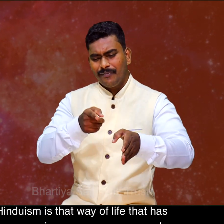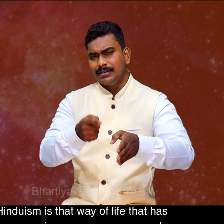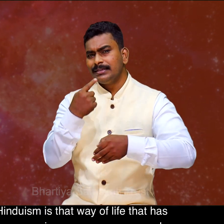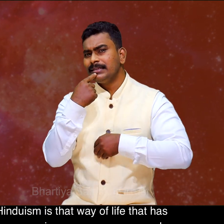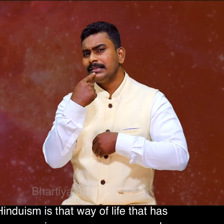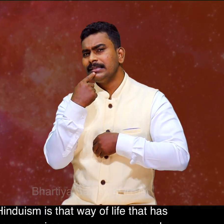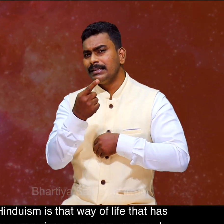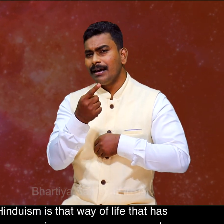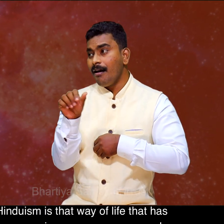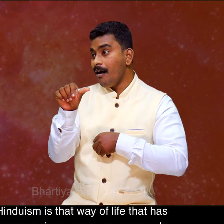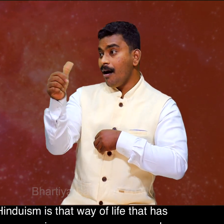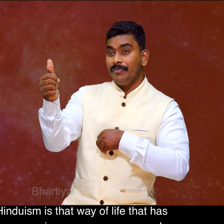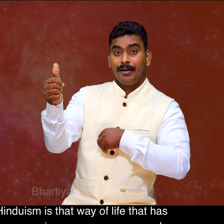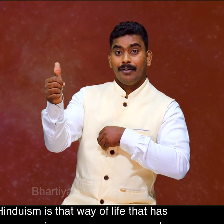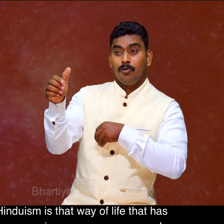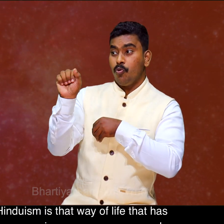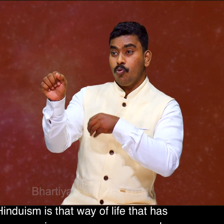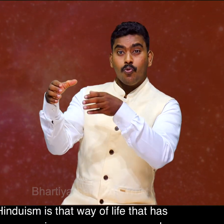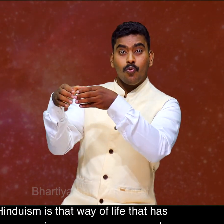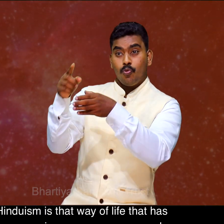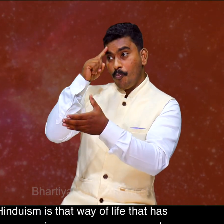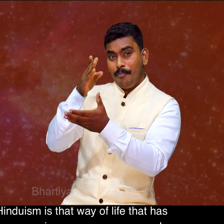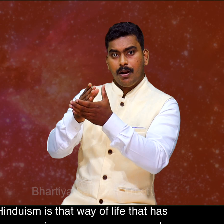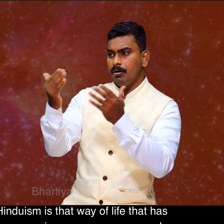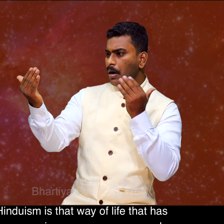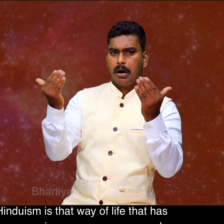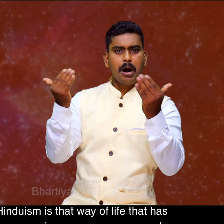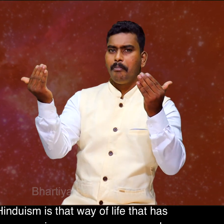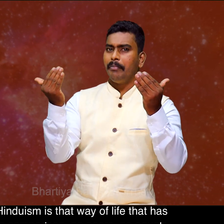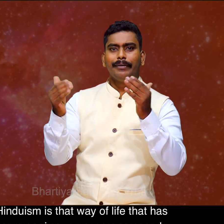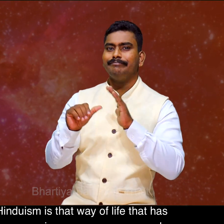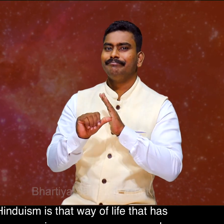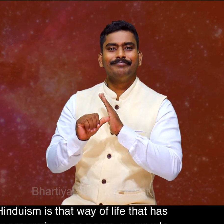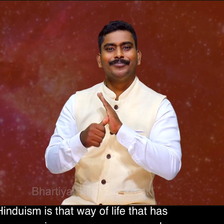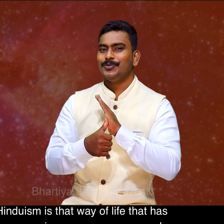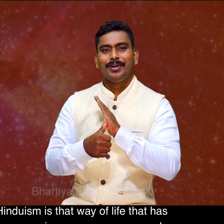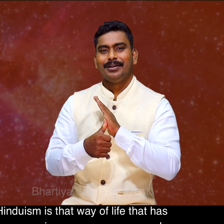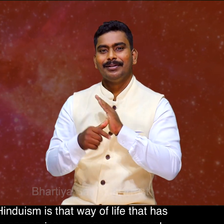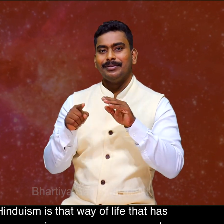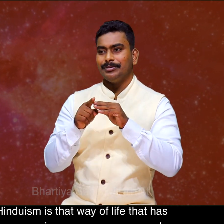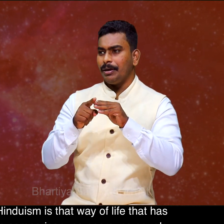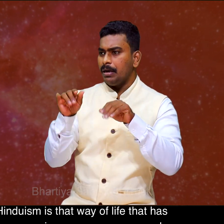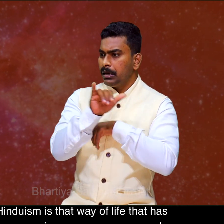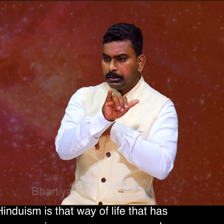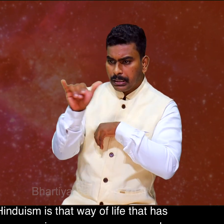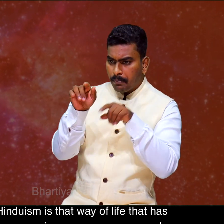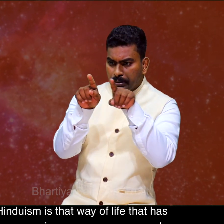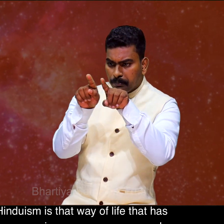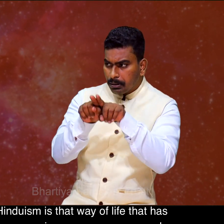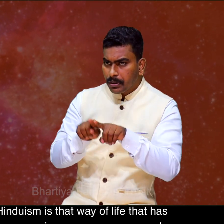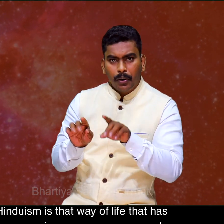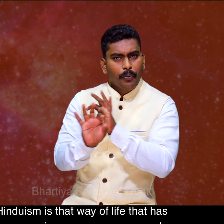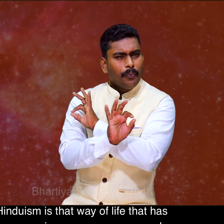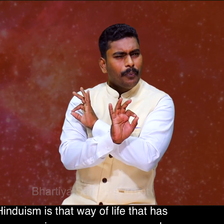Hinduism is that way of life that has no comparison, no peers,